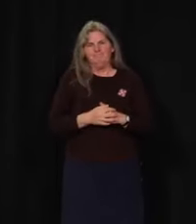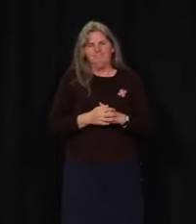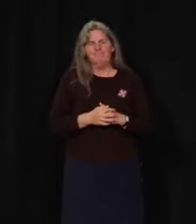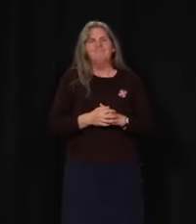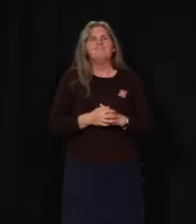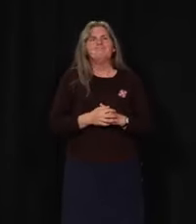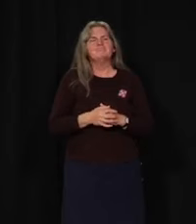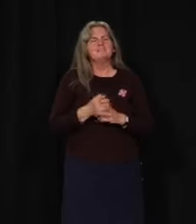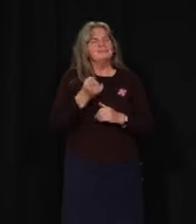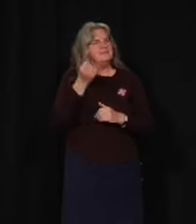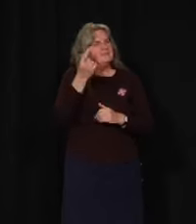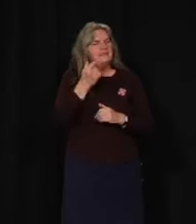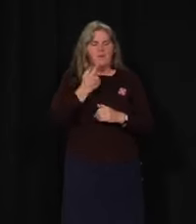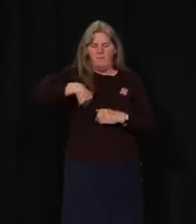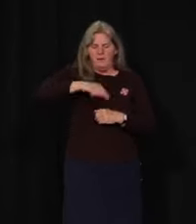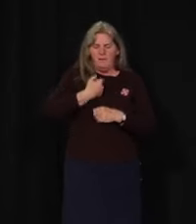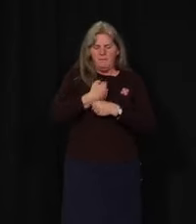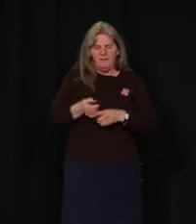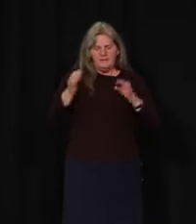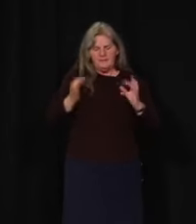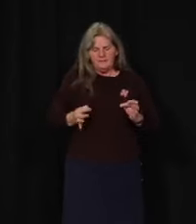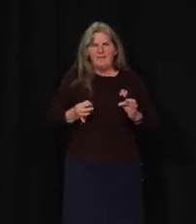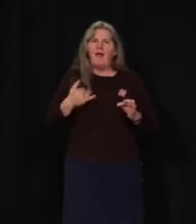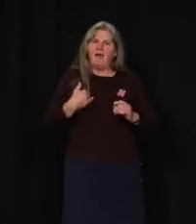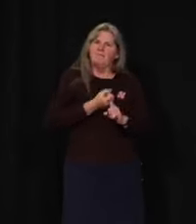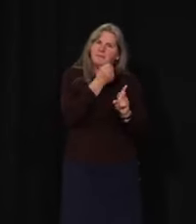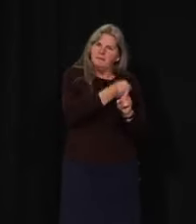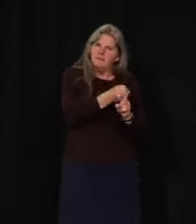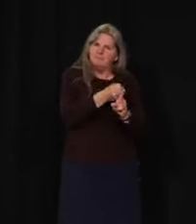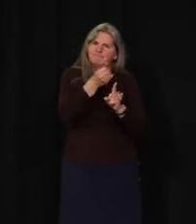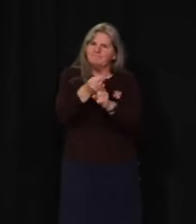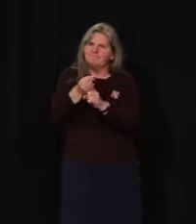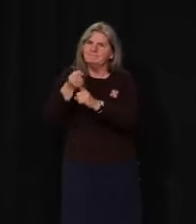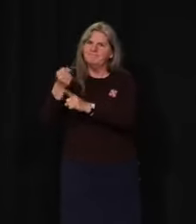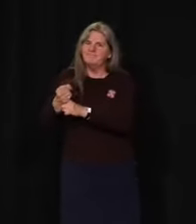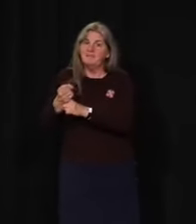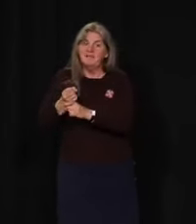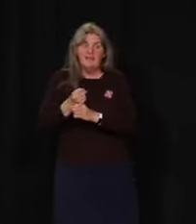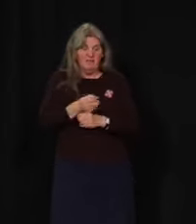There's a cost to every decision we make. There are definitely costs to staying too